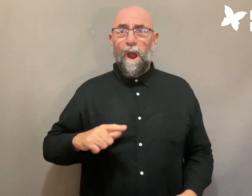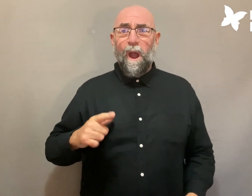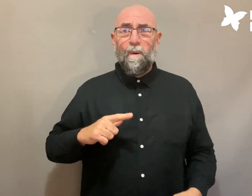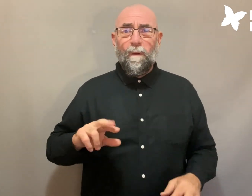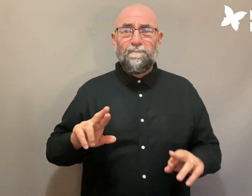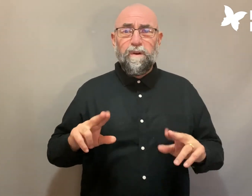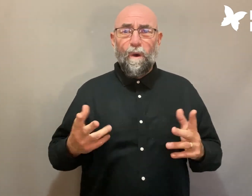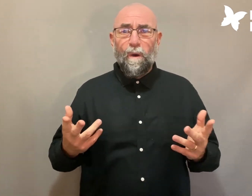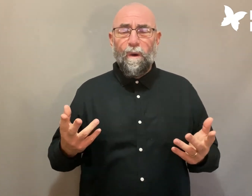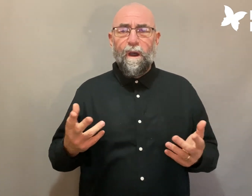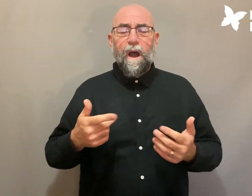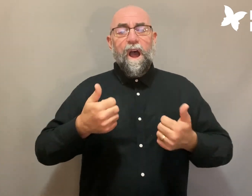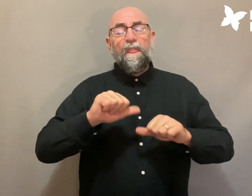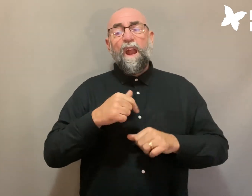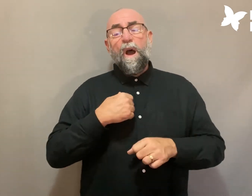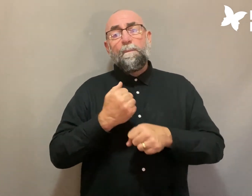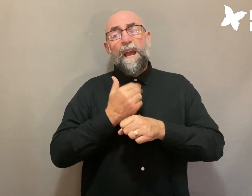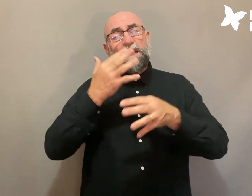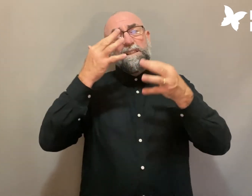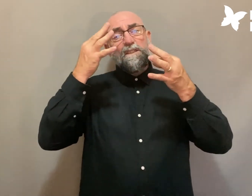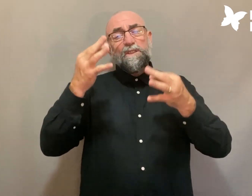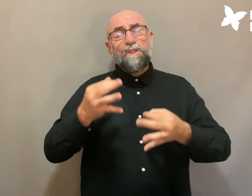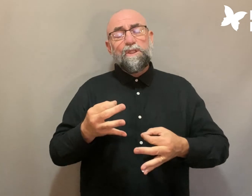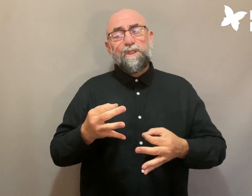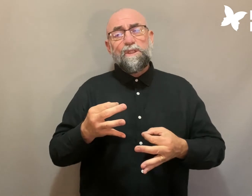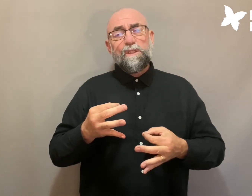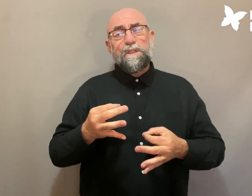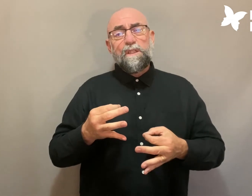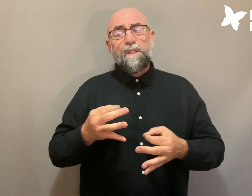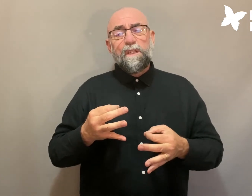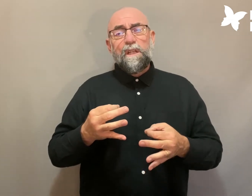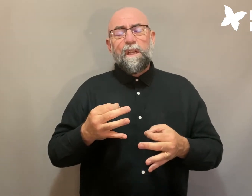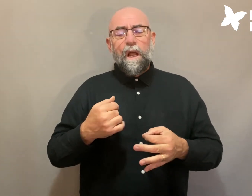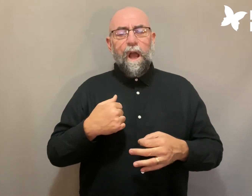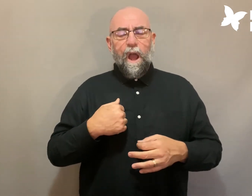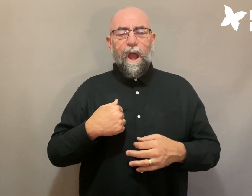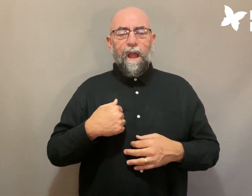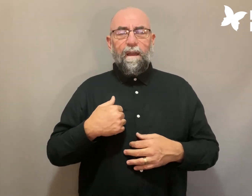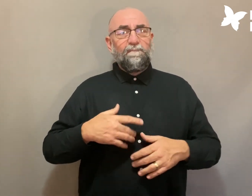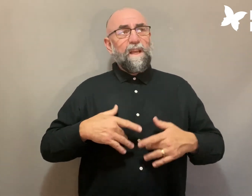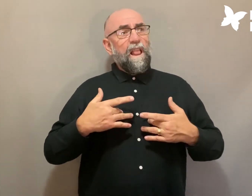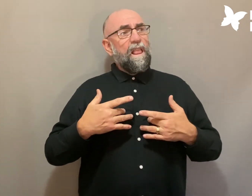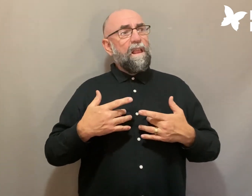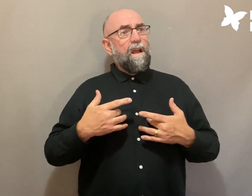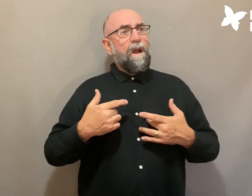So I decided at that point that I didn't deserve to be here anymore.